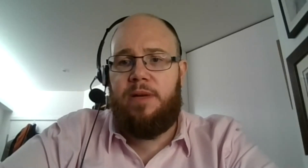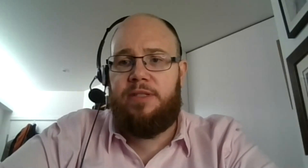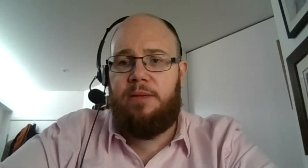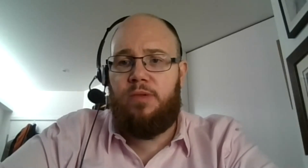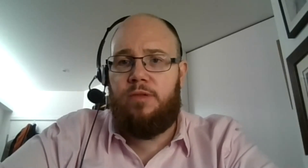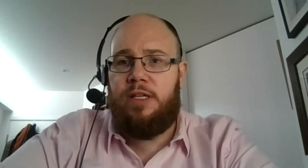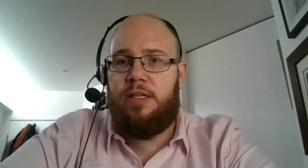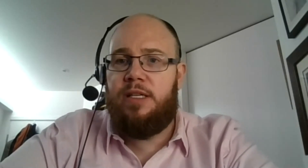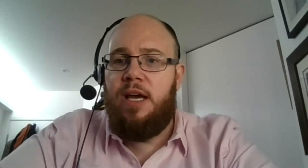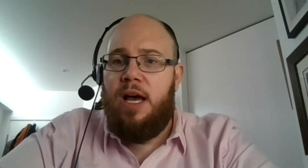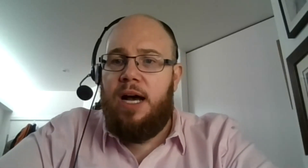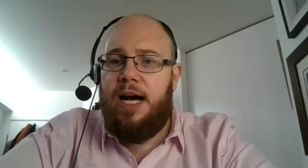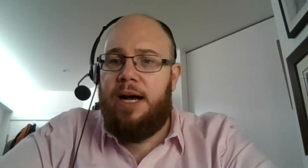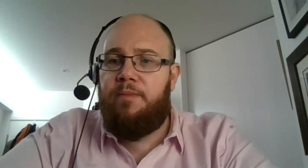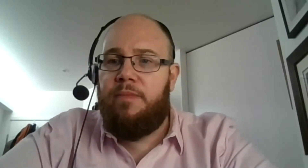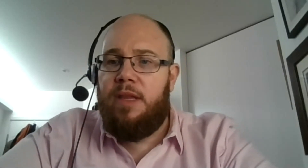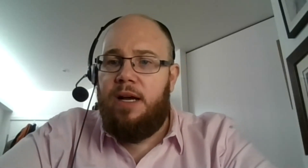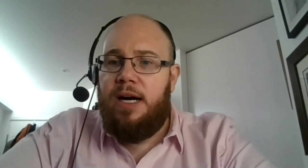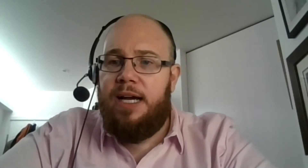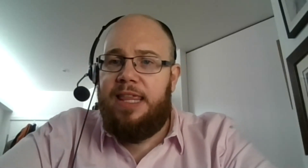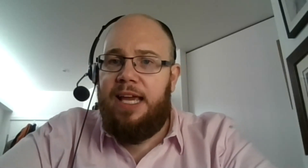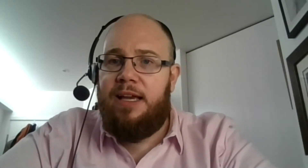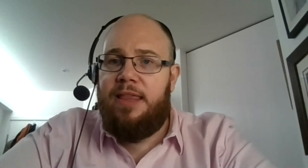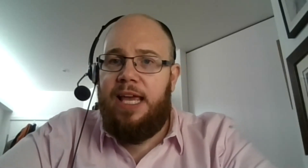most important. I think the